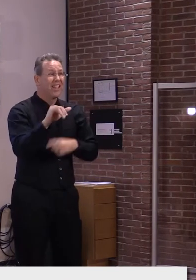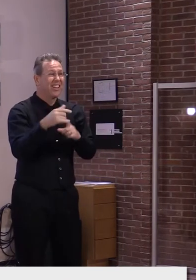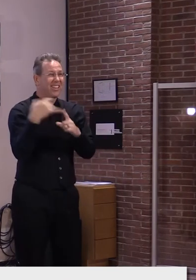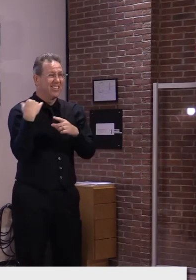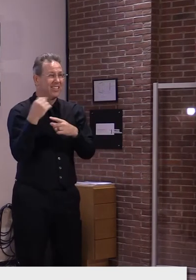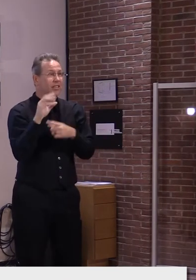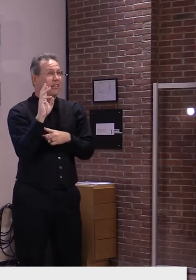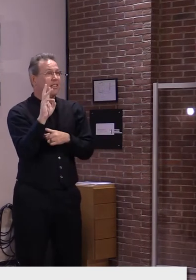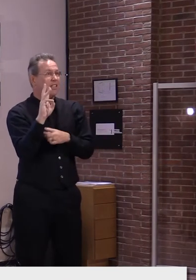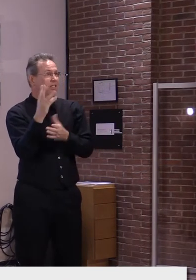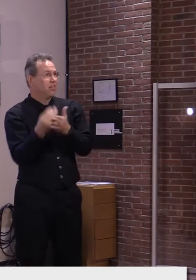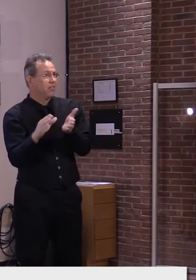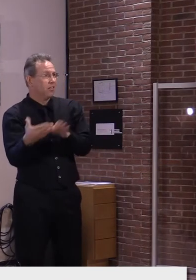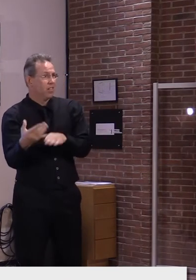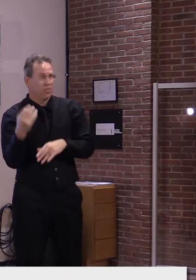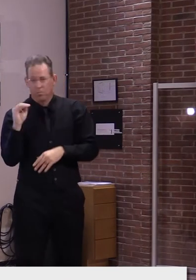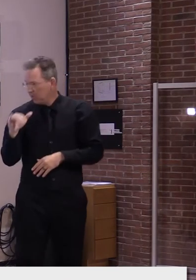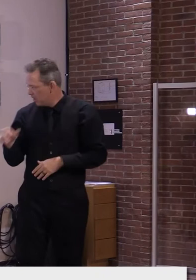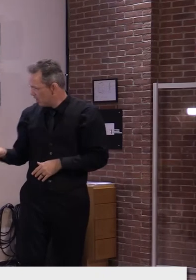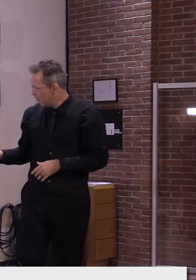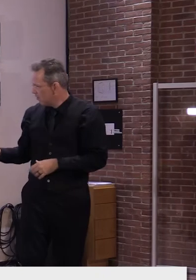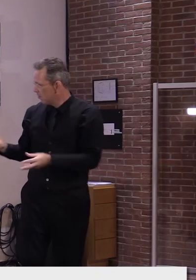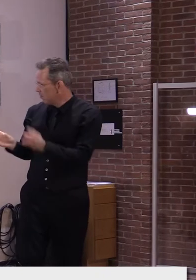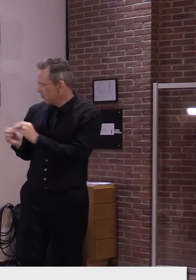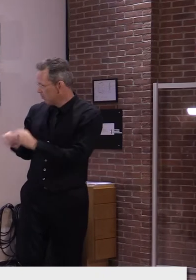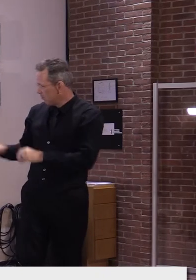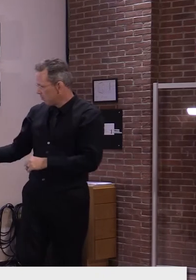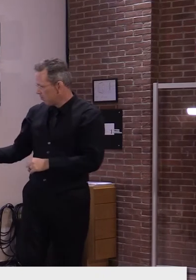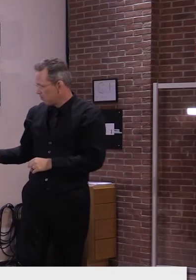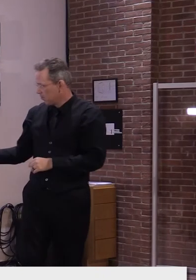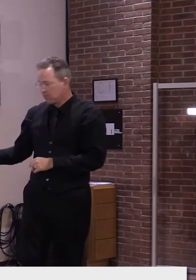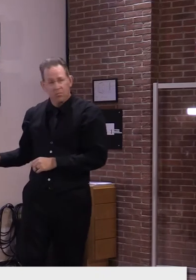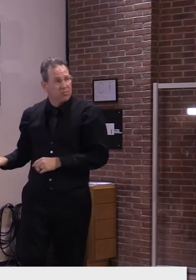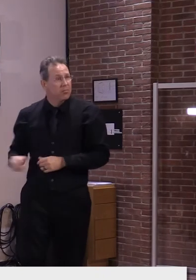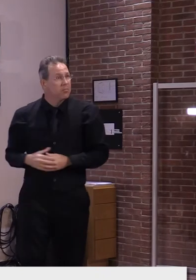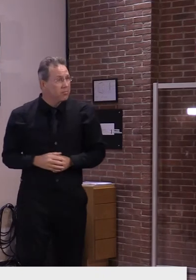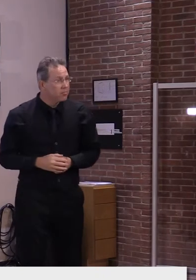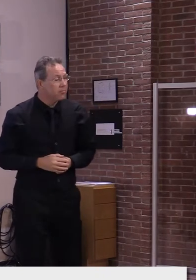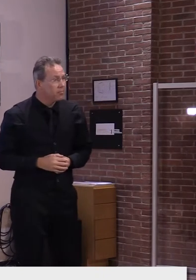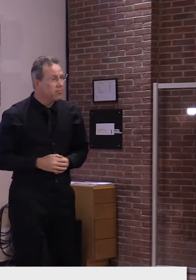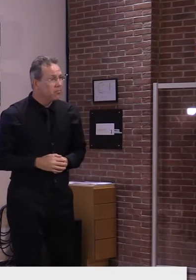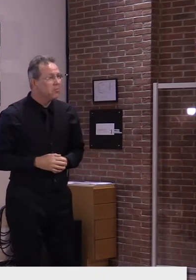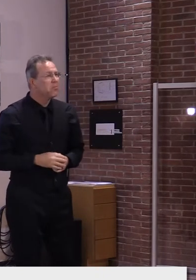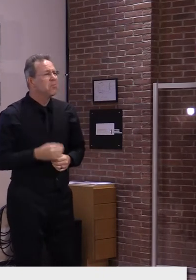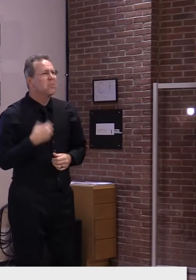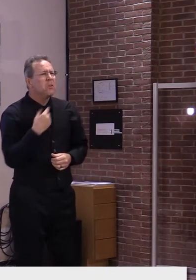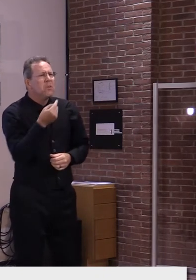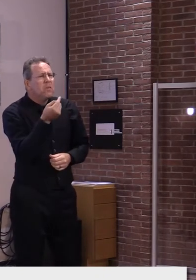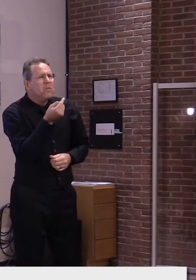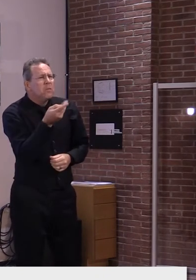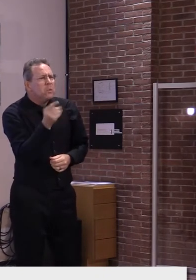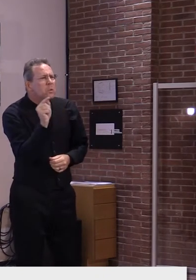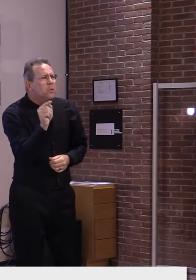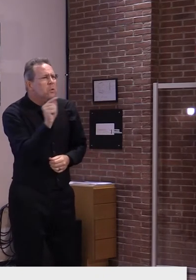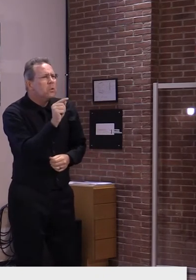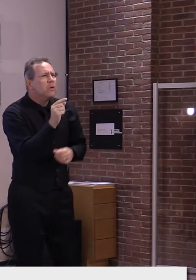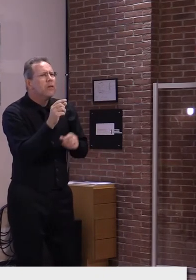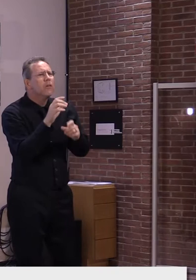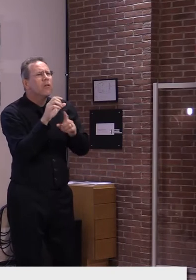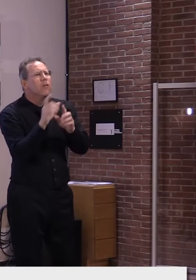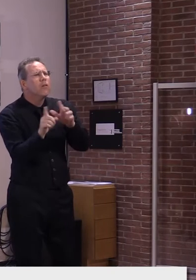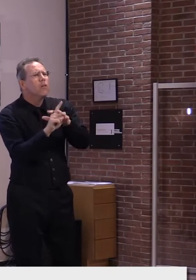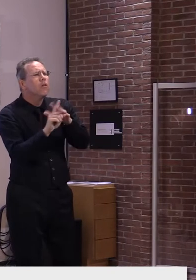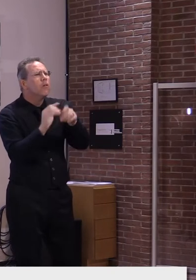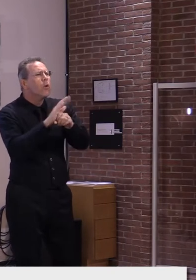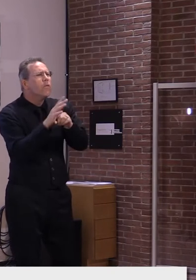was thankfully on the lower end of our forecast. And with very few COVID-19 cases now occurring in Vermont